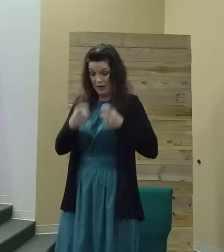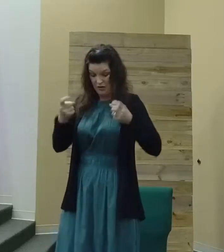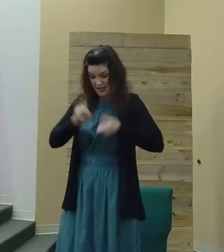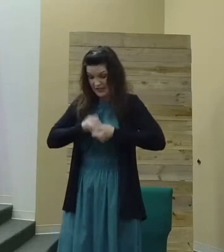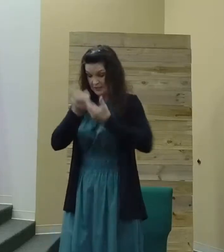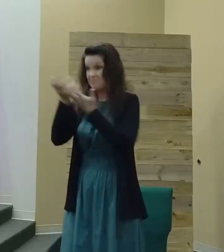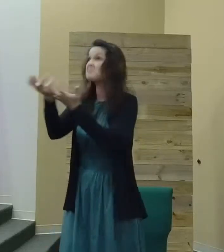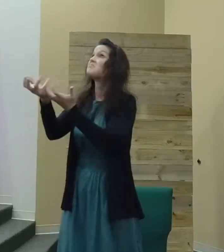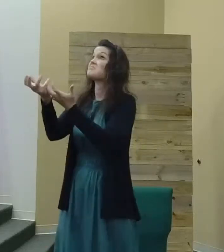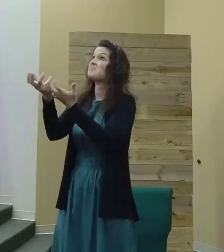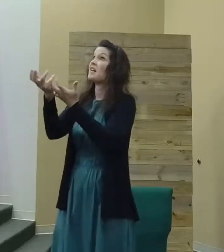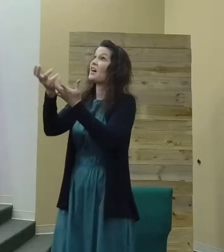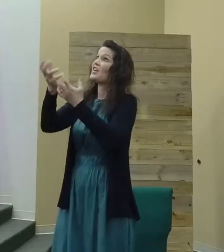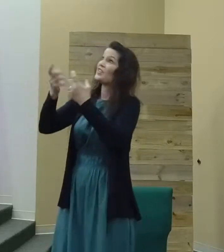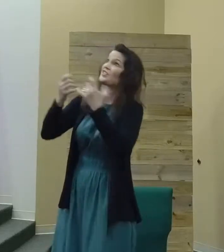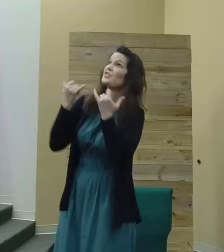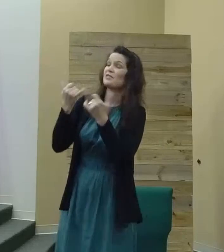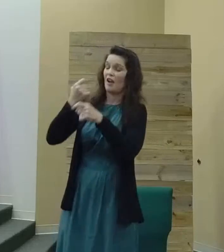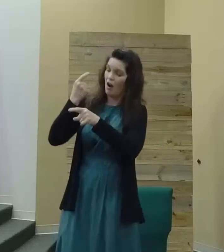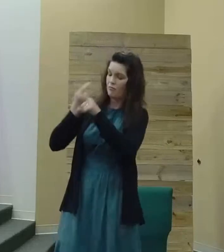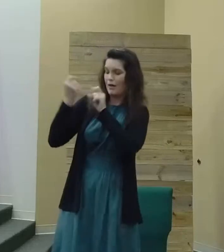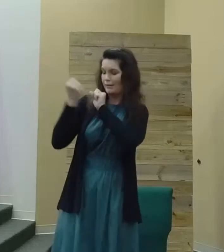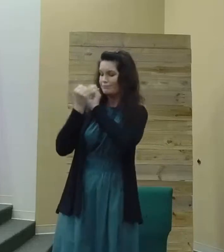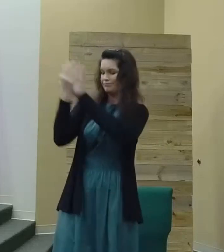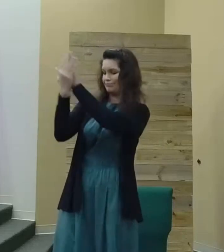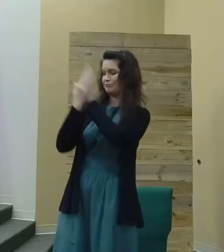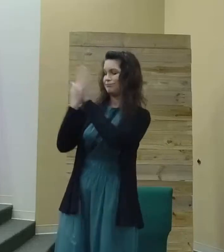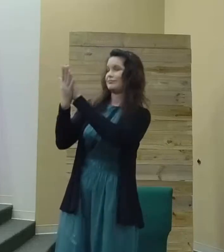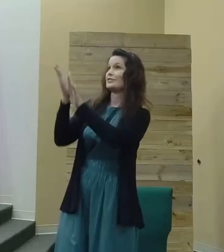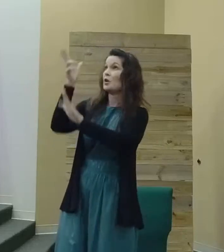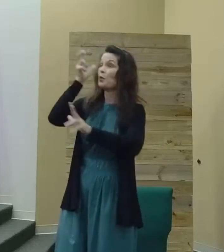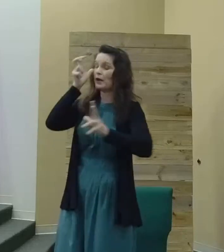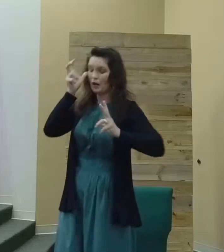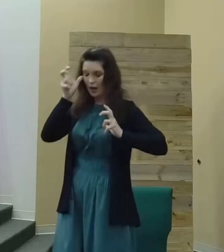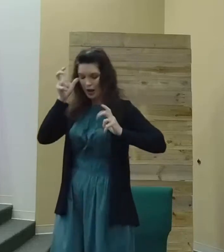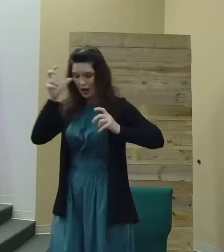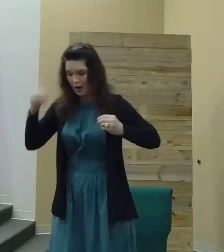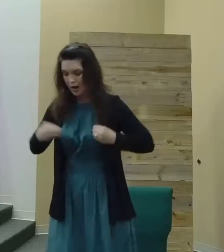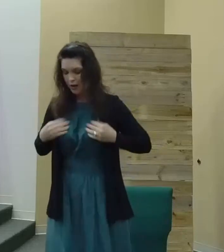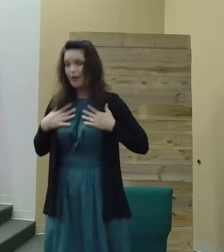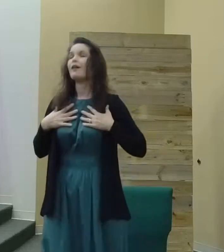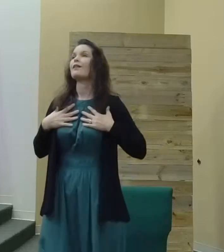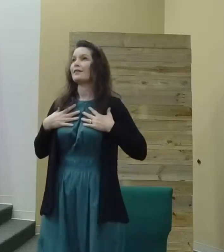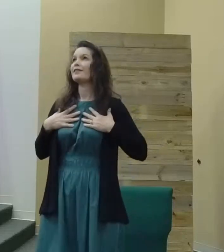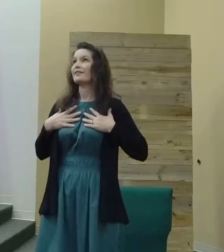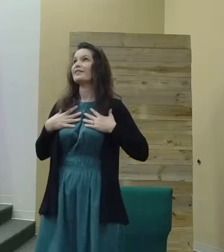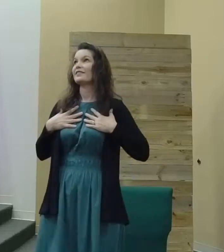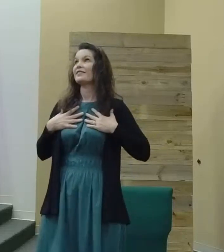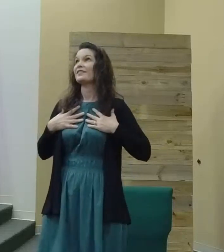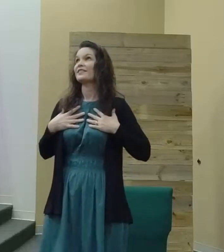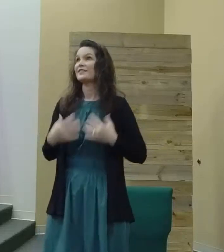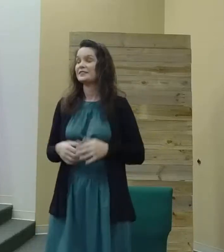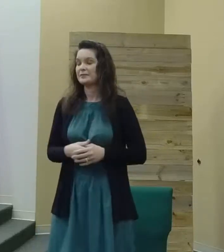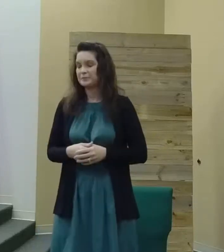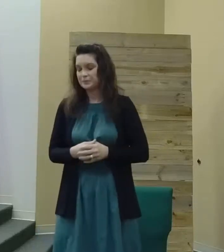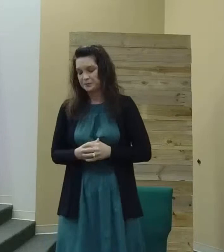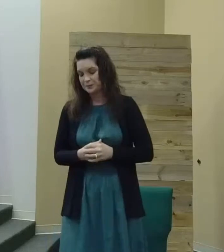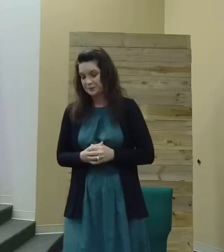so that we can be in a right relationship with you, so that we can hear from you, and so that you can speak to us this